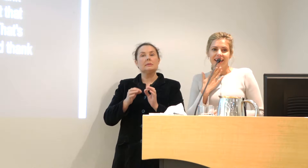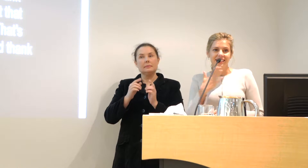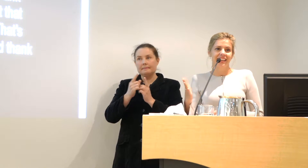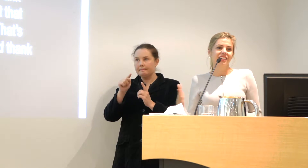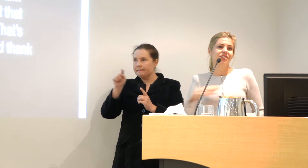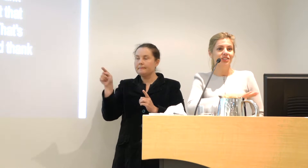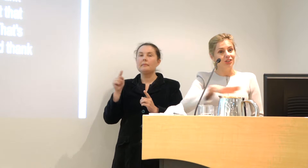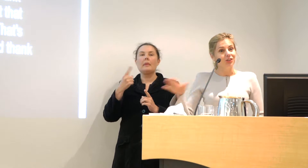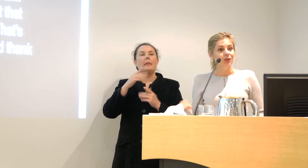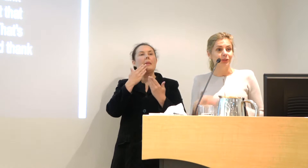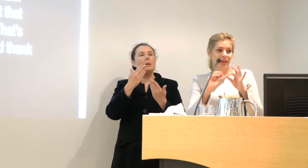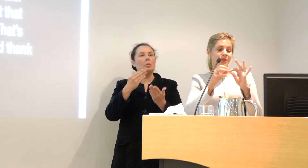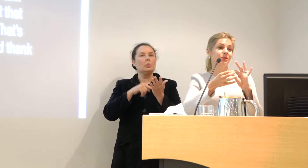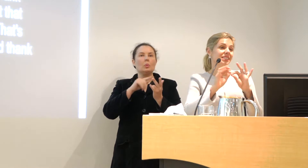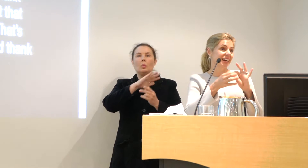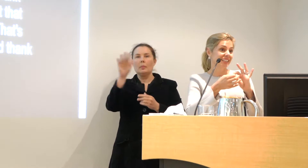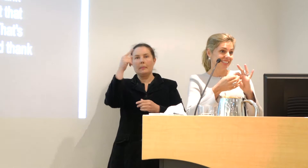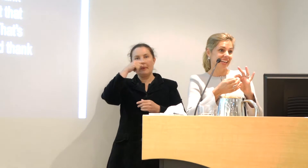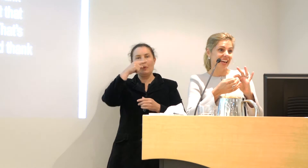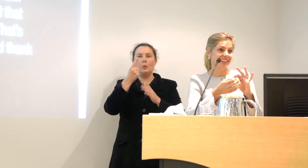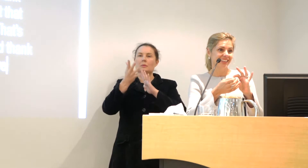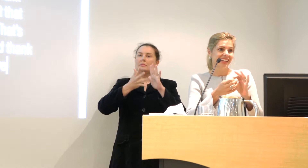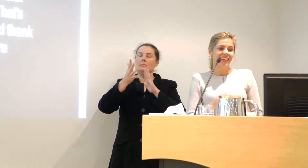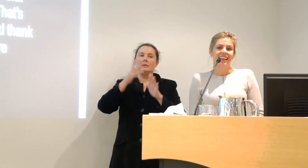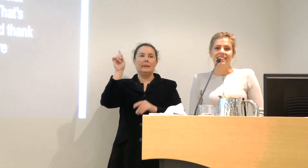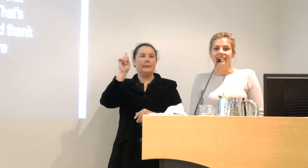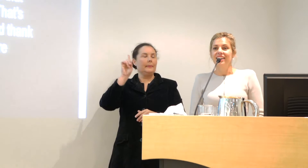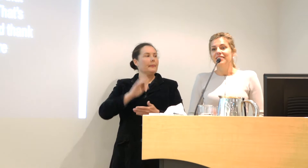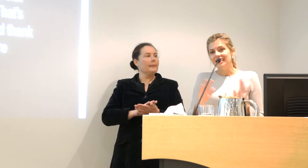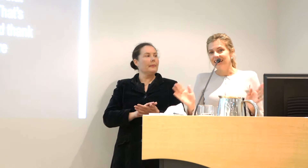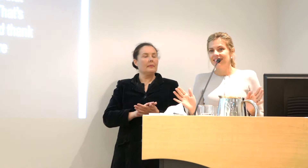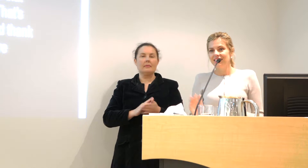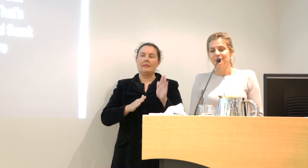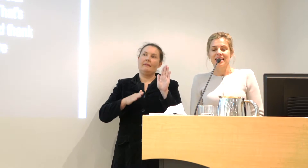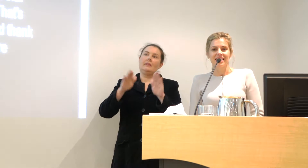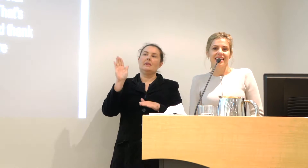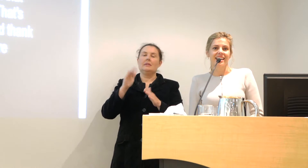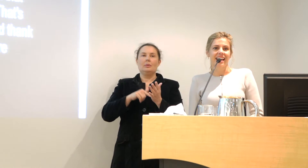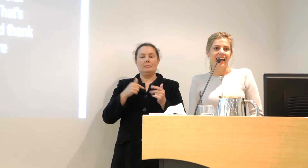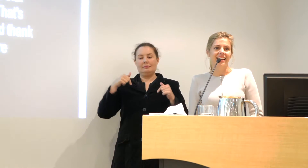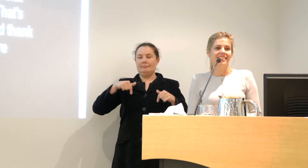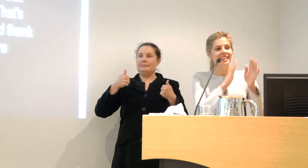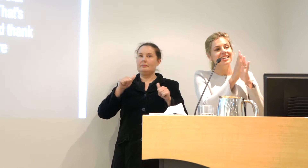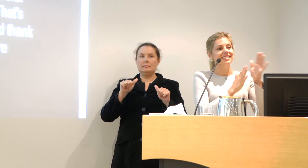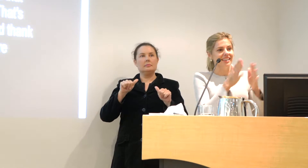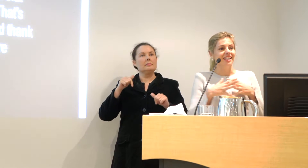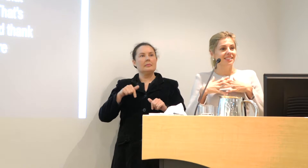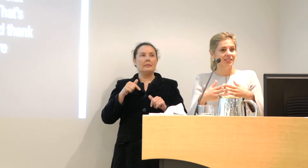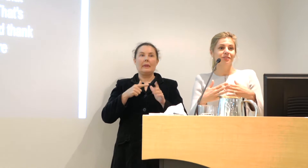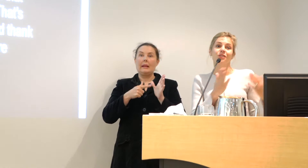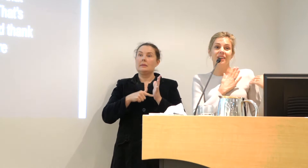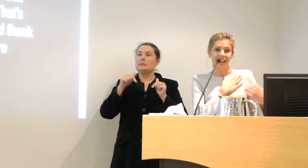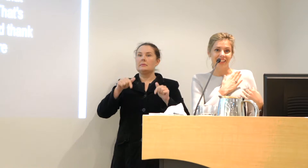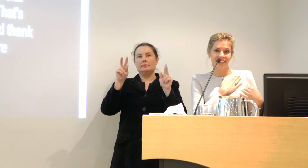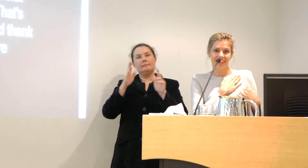interpreters, and thank you to all people who are signing today. It's fantastic to be here at